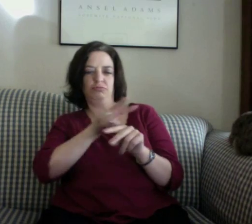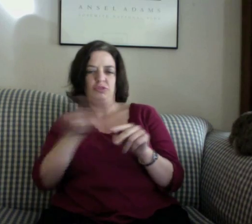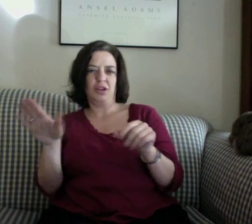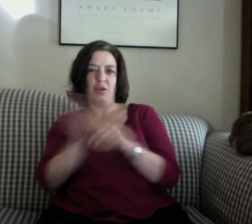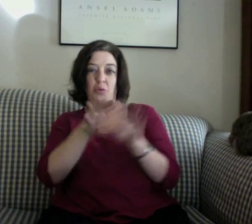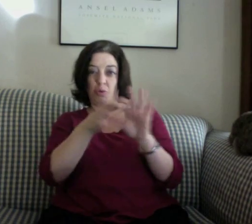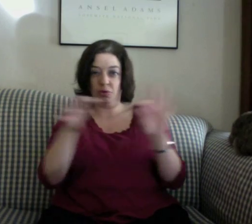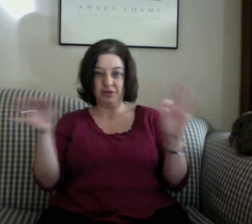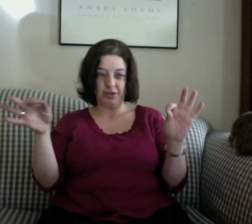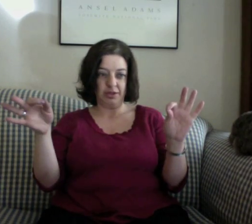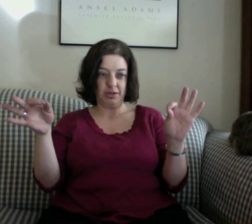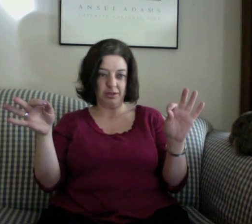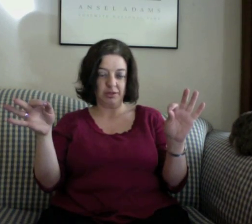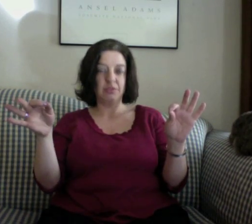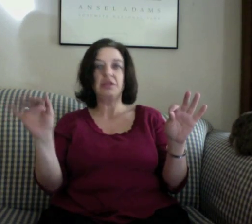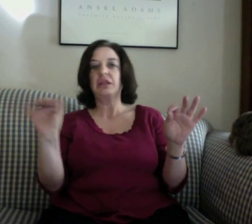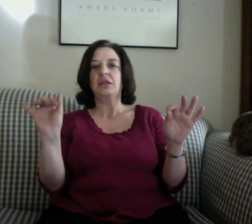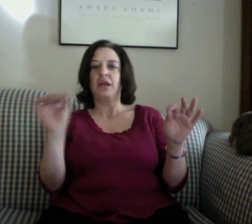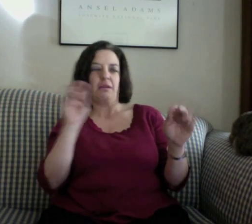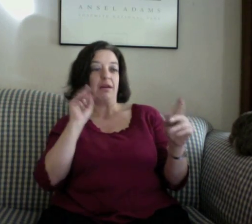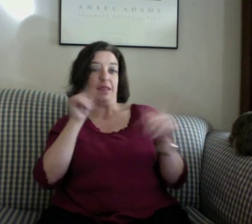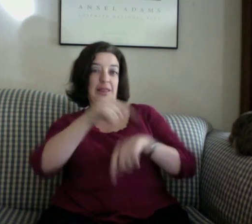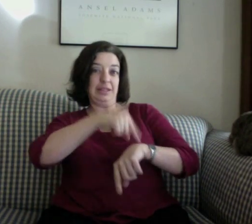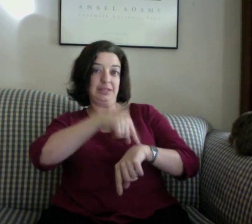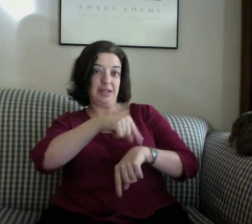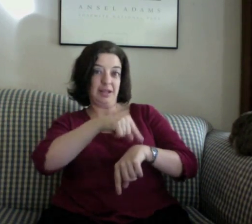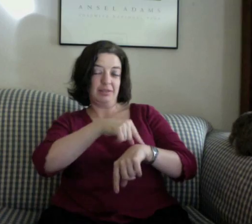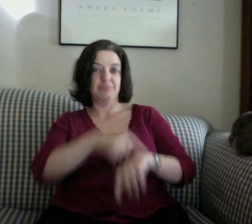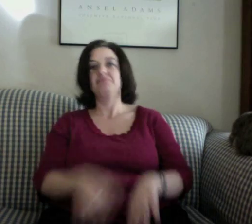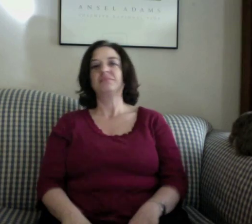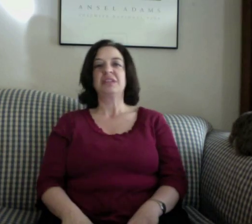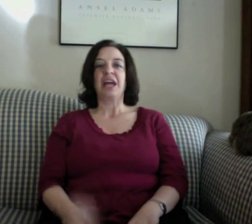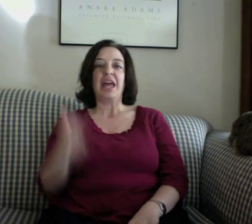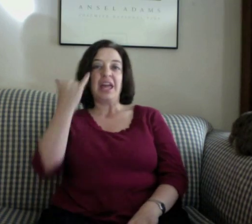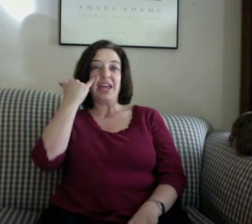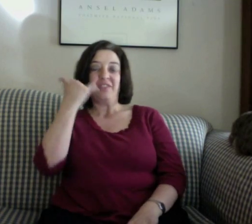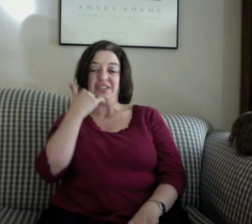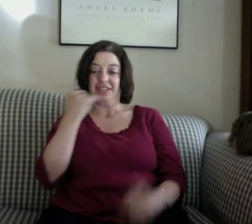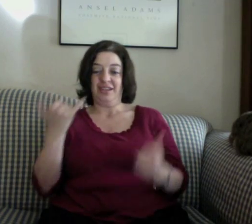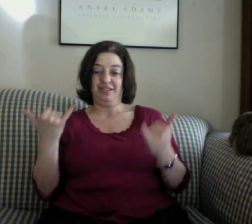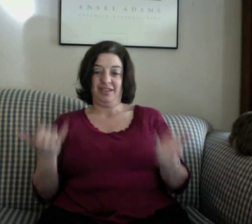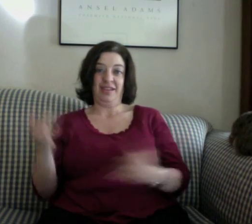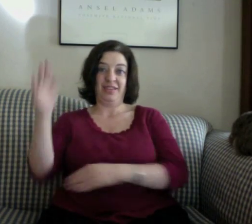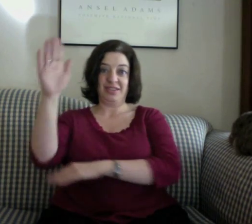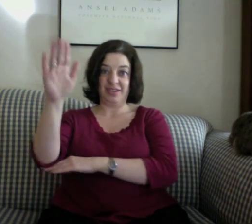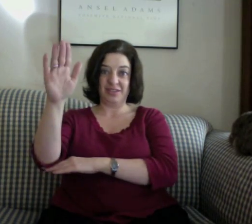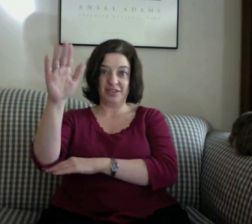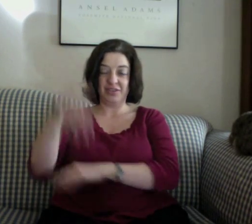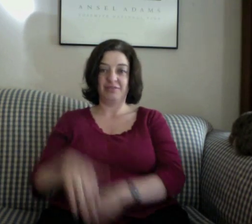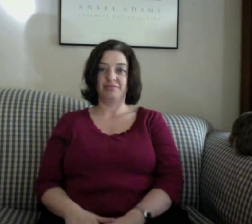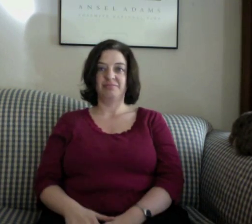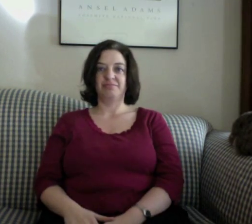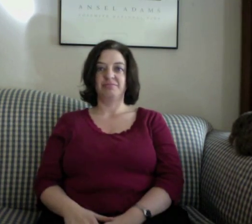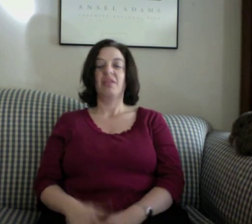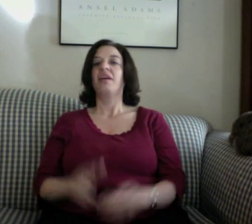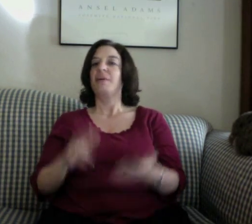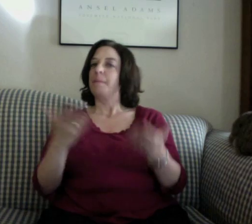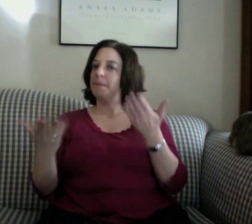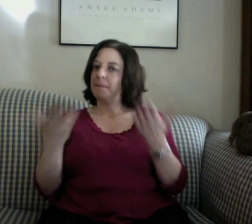I said this afternoon, it's probably going to be uninflected because it just happened one time and then it was